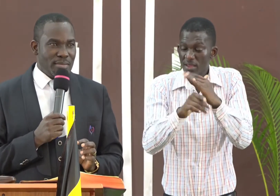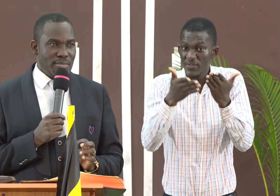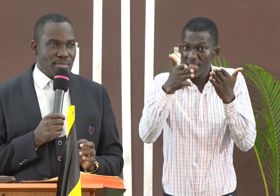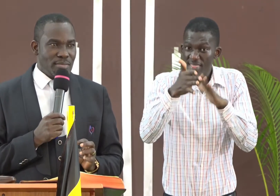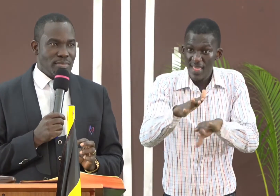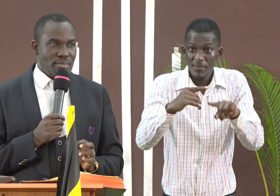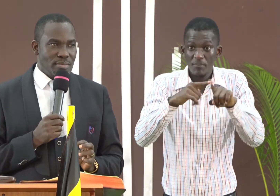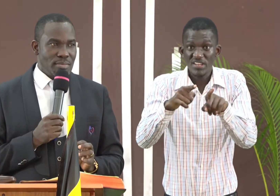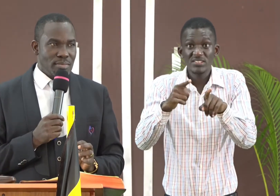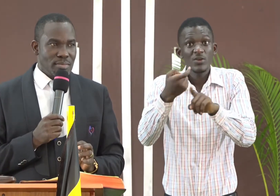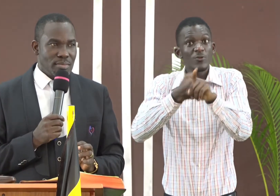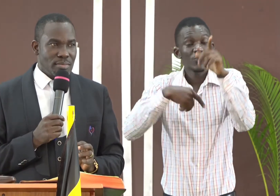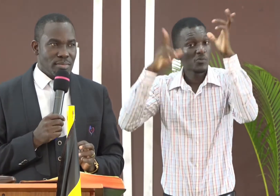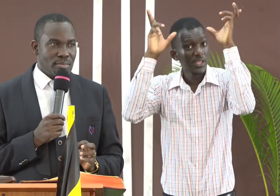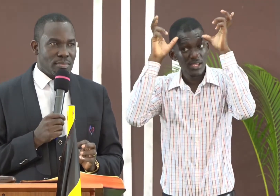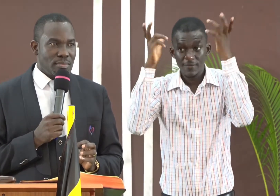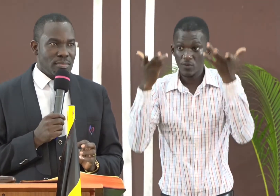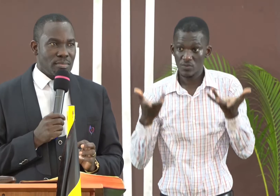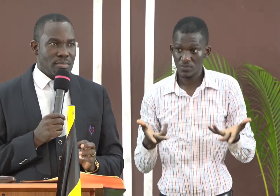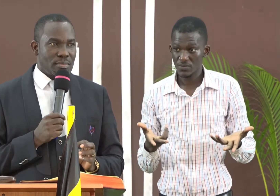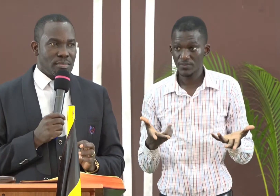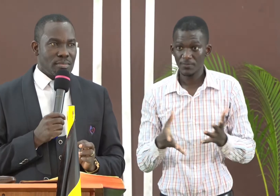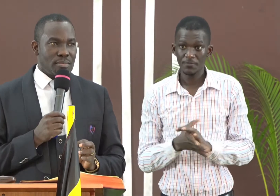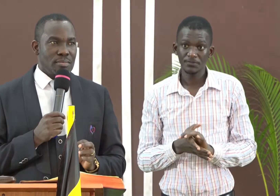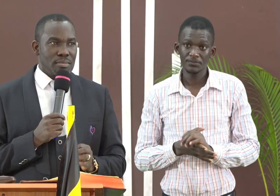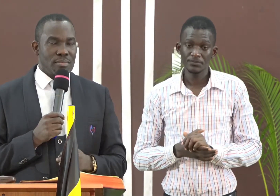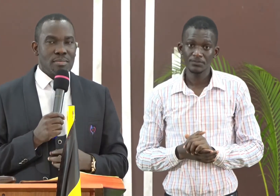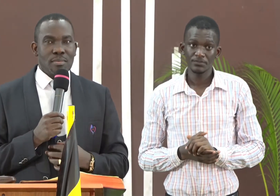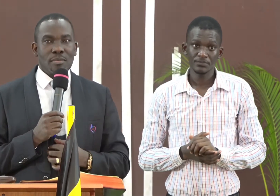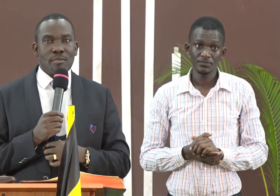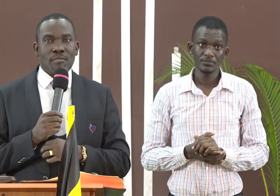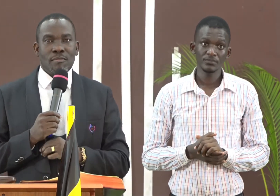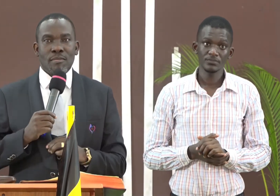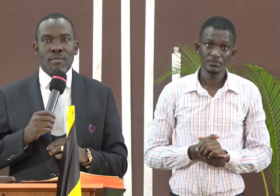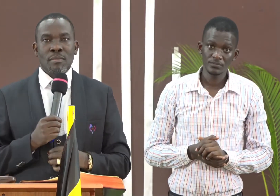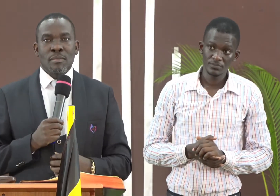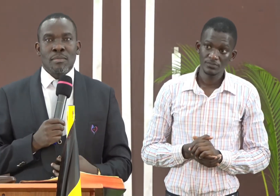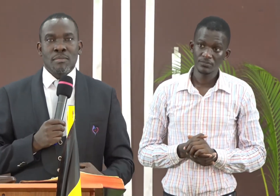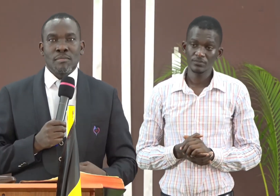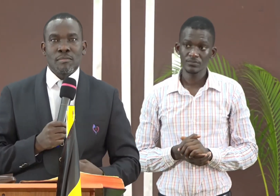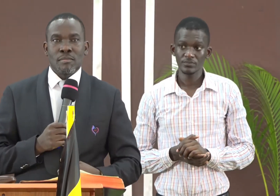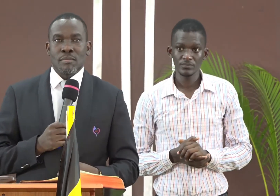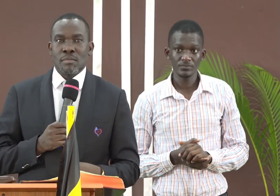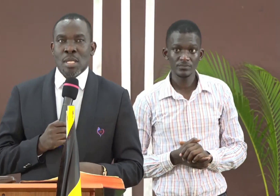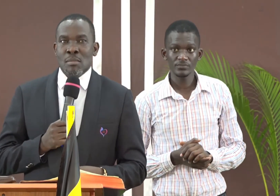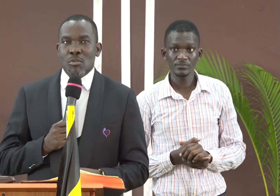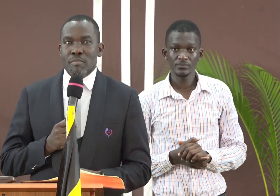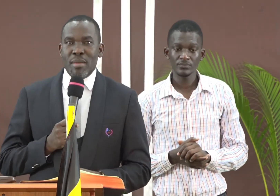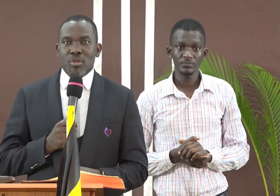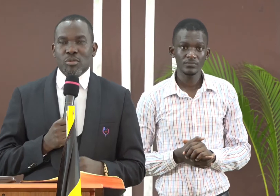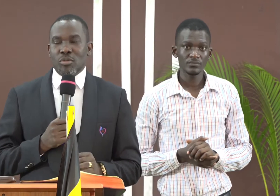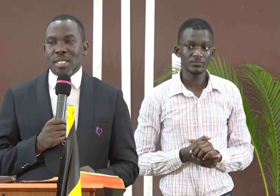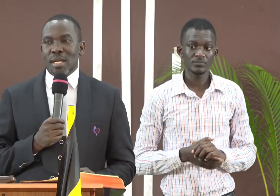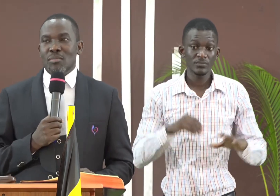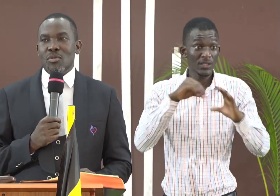Katonda. Our nation is at the point of having a kind of death that's not godly at all. Mu